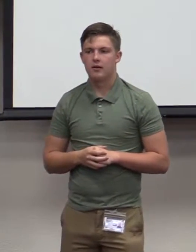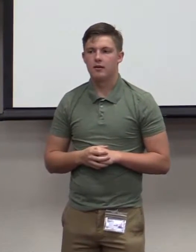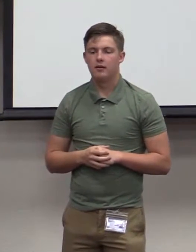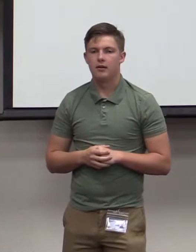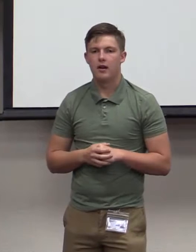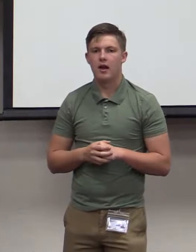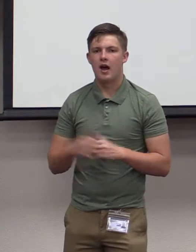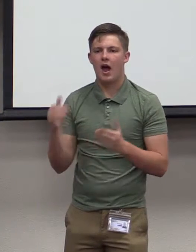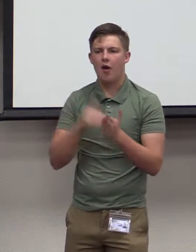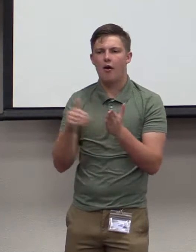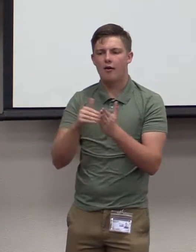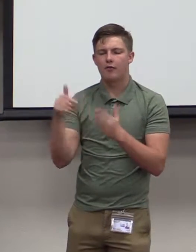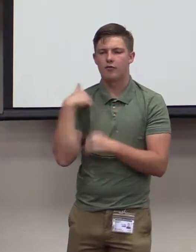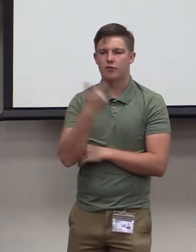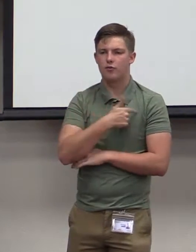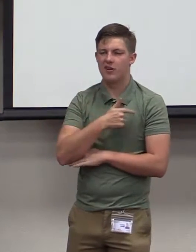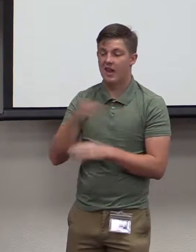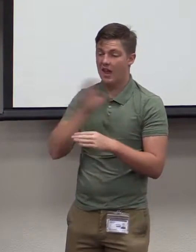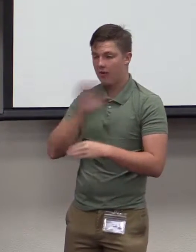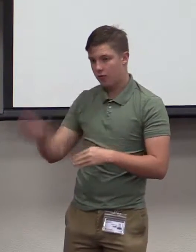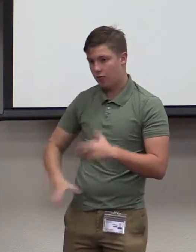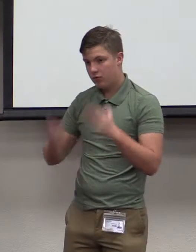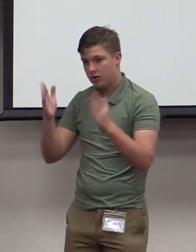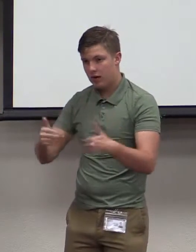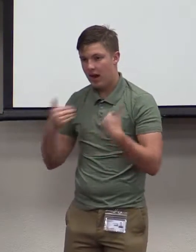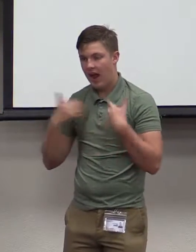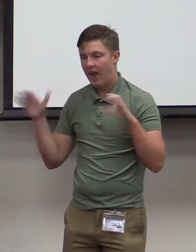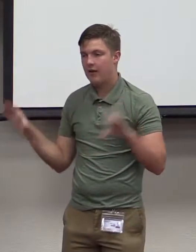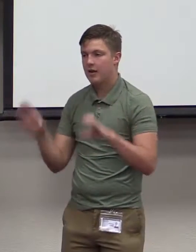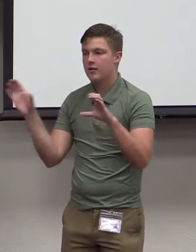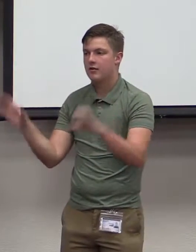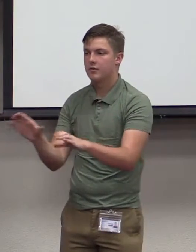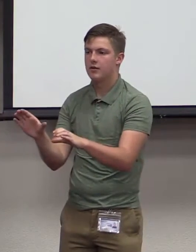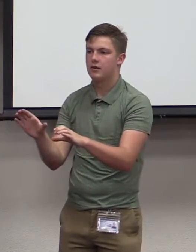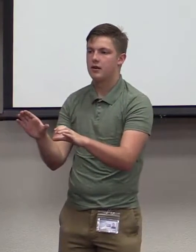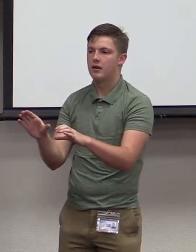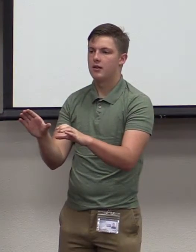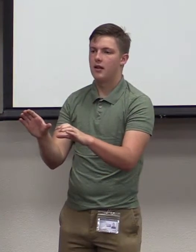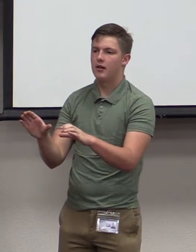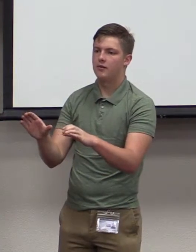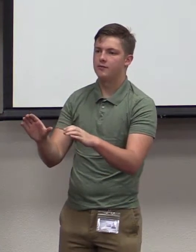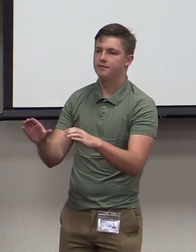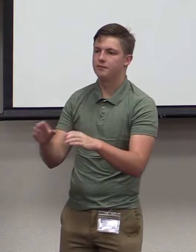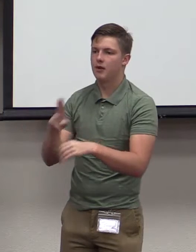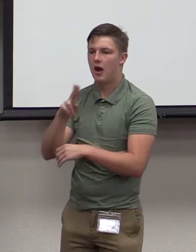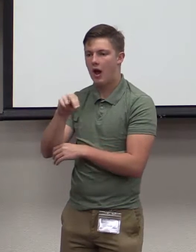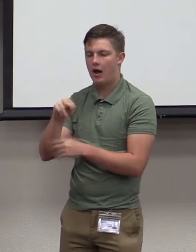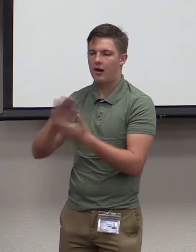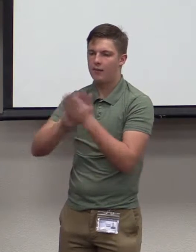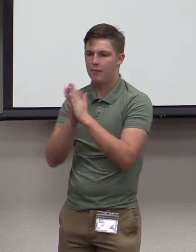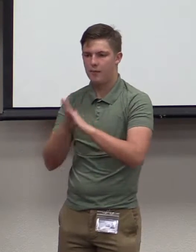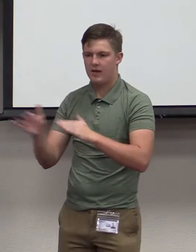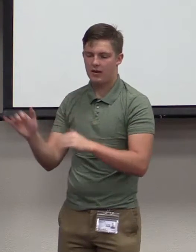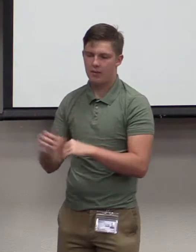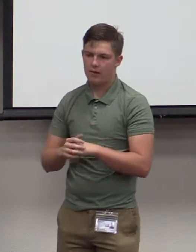How often do we as Christians have conduct that is unbecoming a Christian?